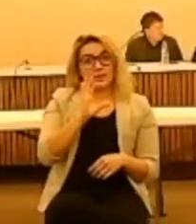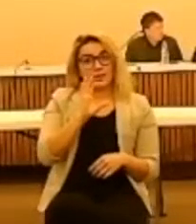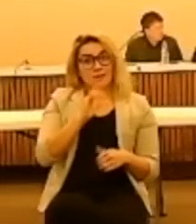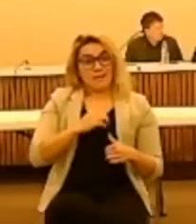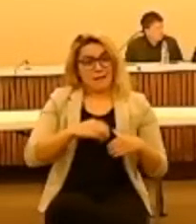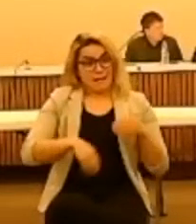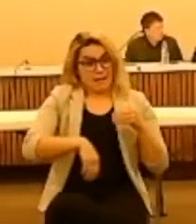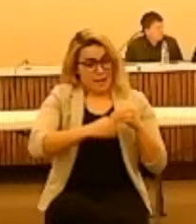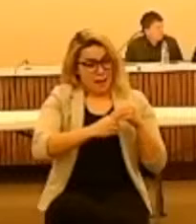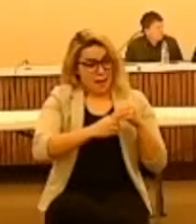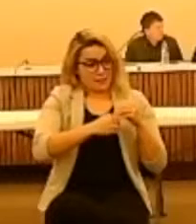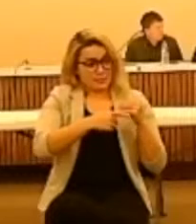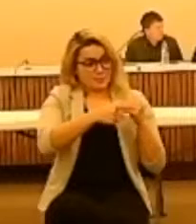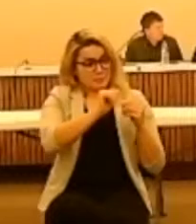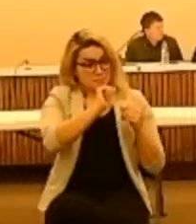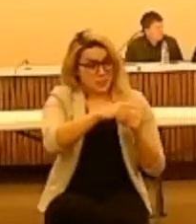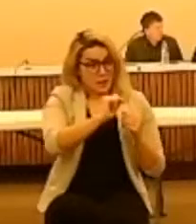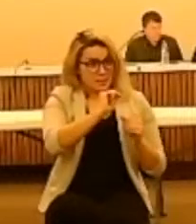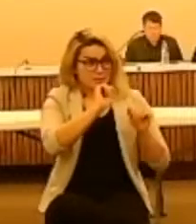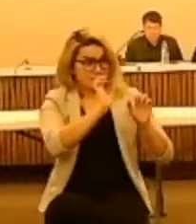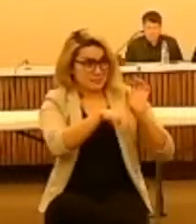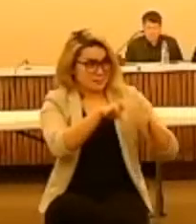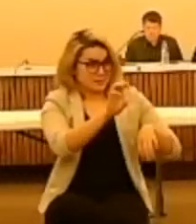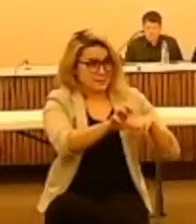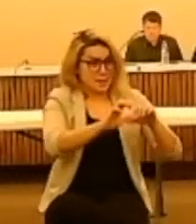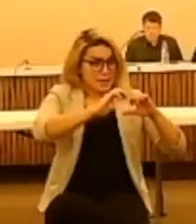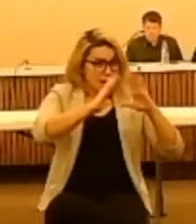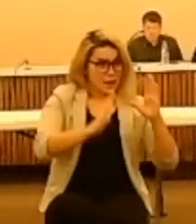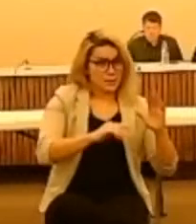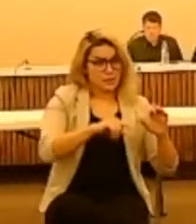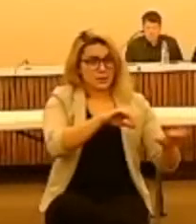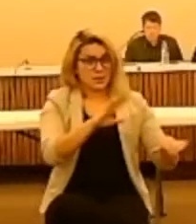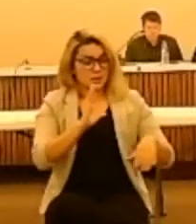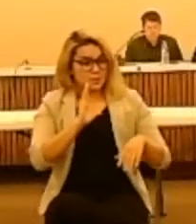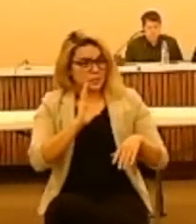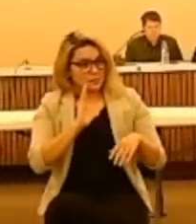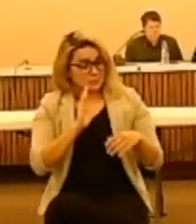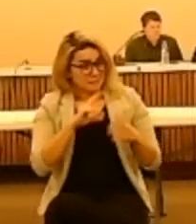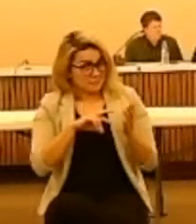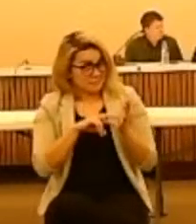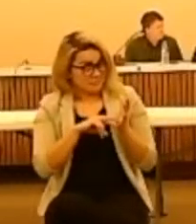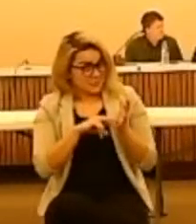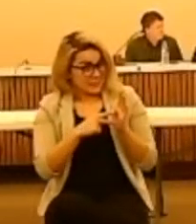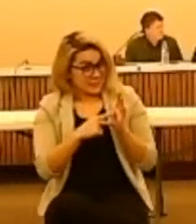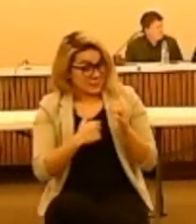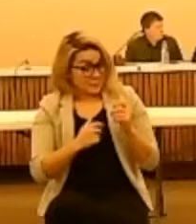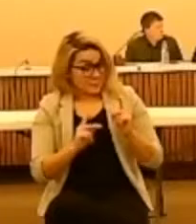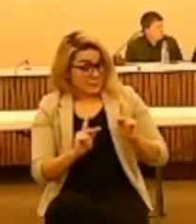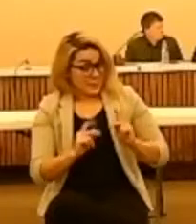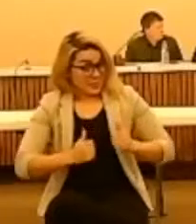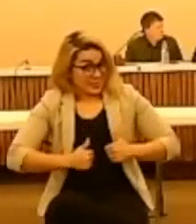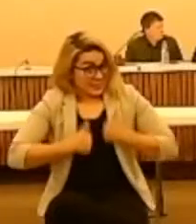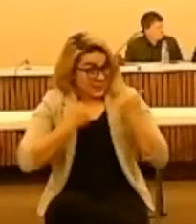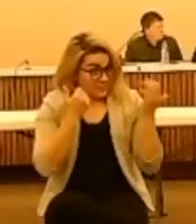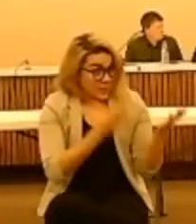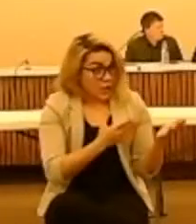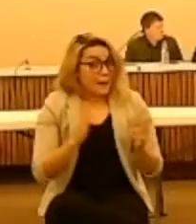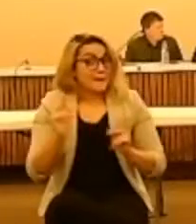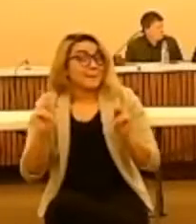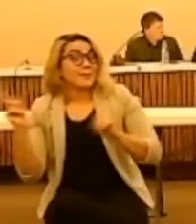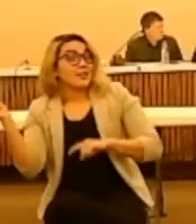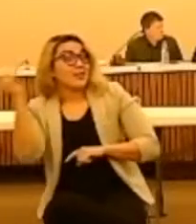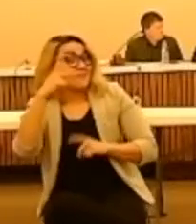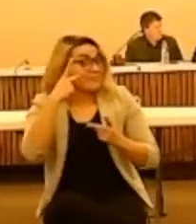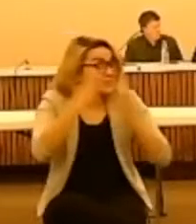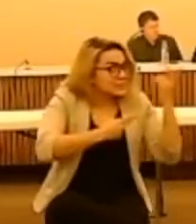going out during peak hours. You know, in the morning, I can tell you that just on my street, I can see more cars go out, more than 3